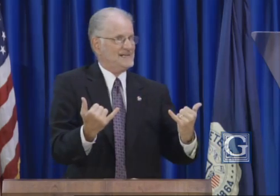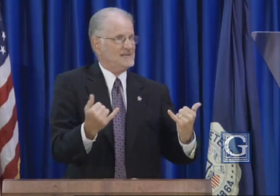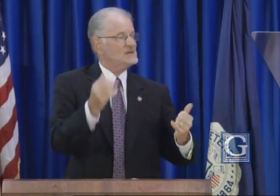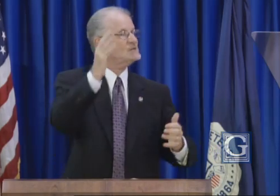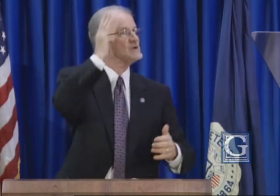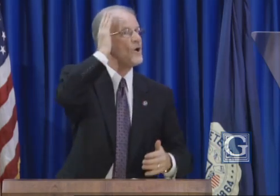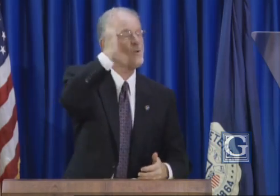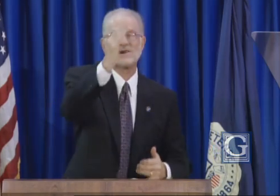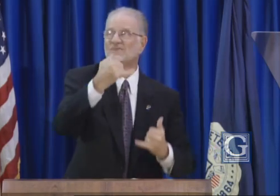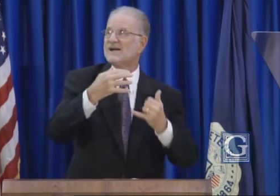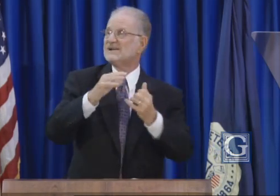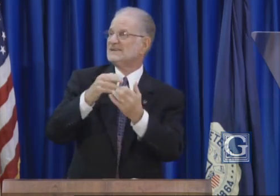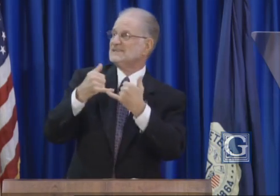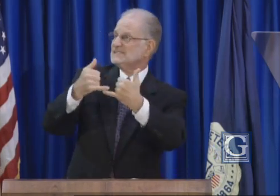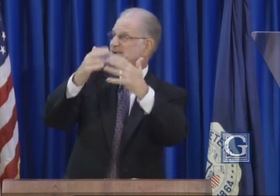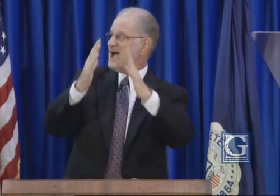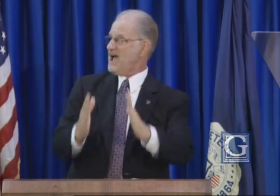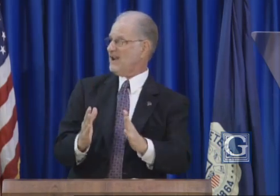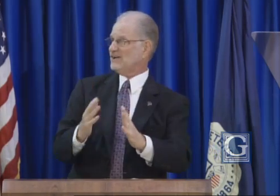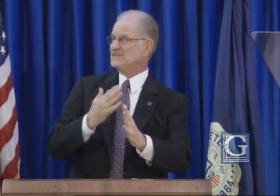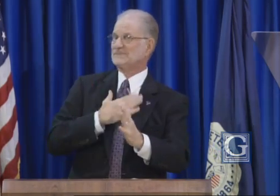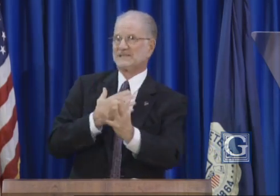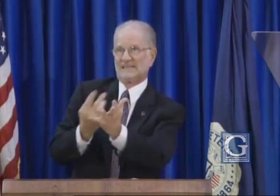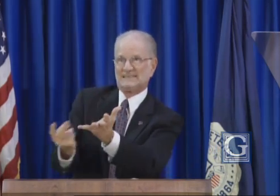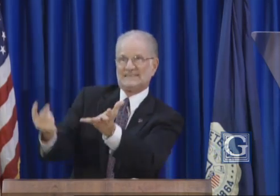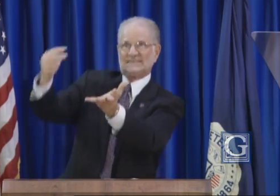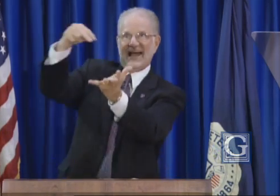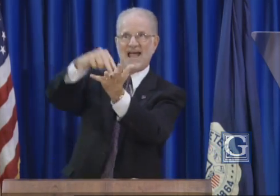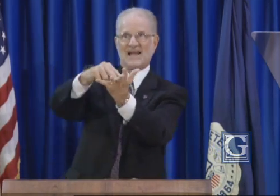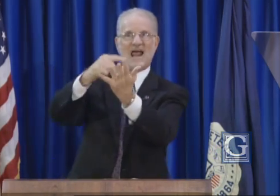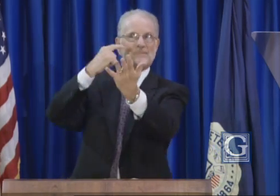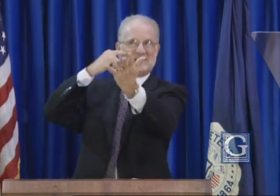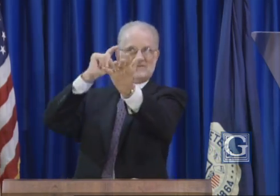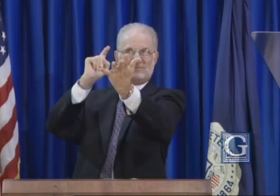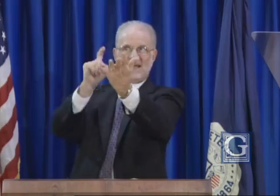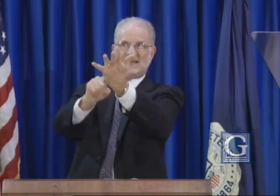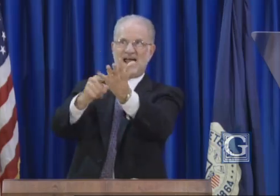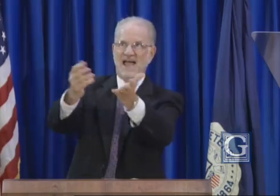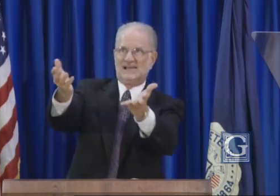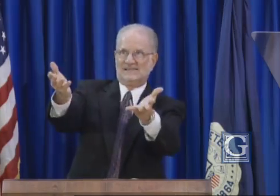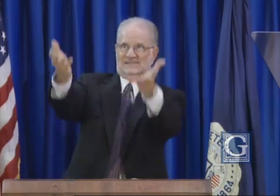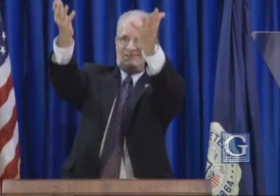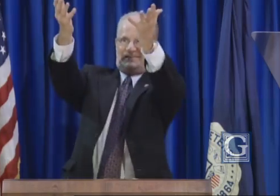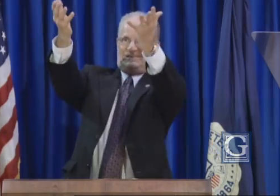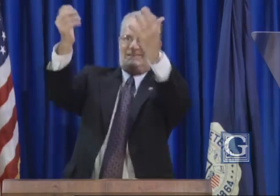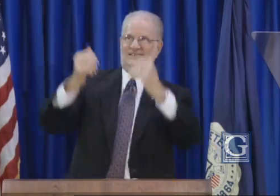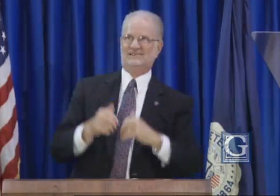today. Will those scholars please stand now and be recognized?